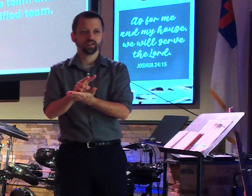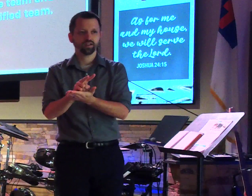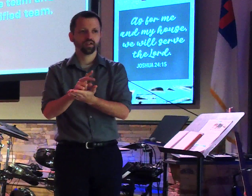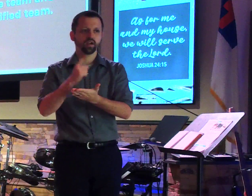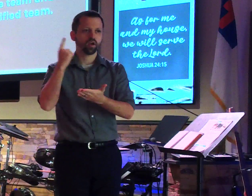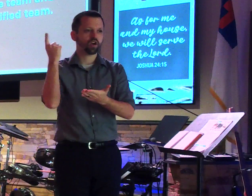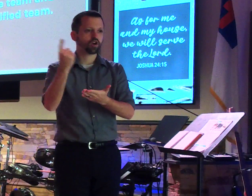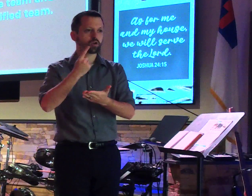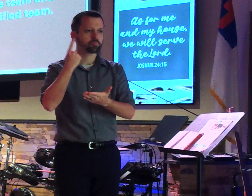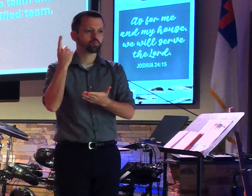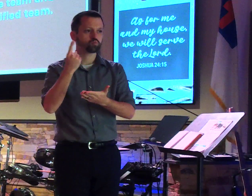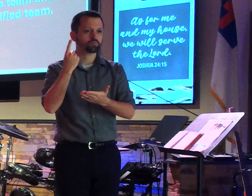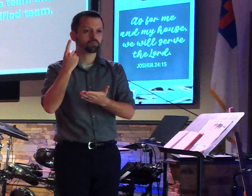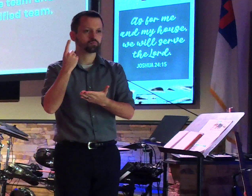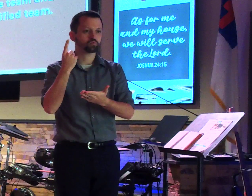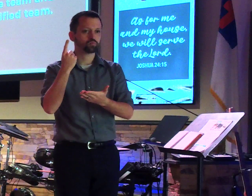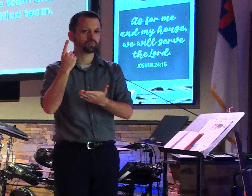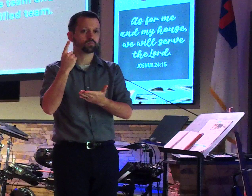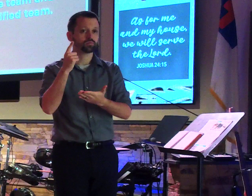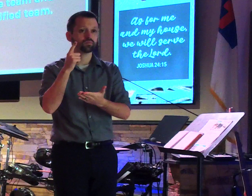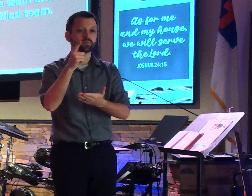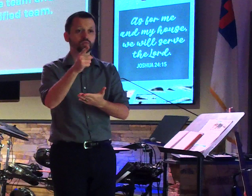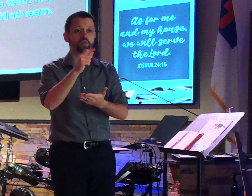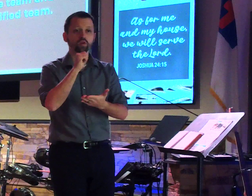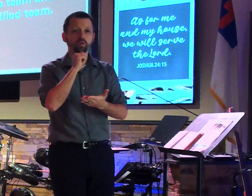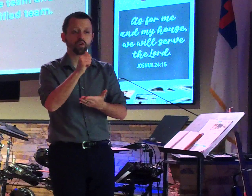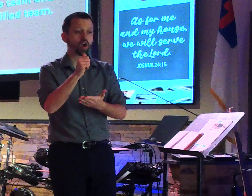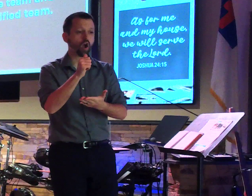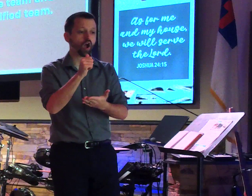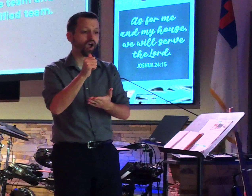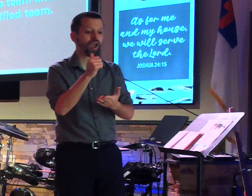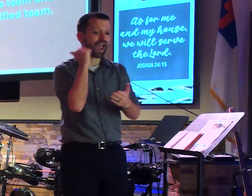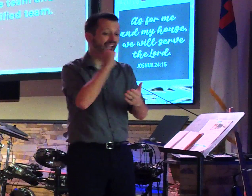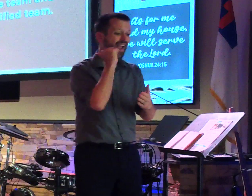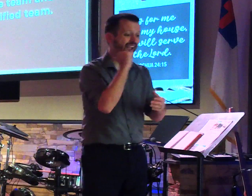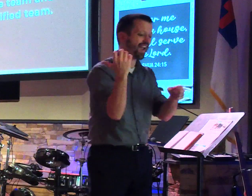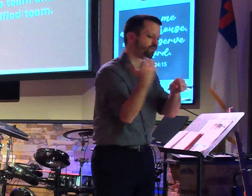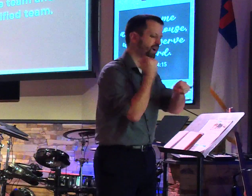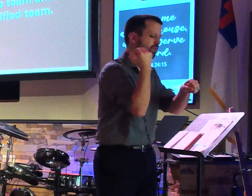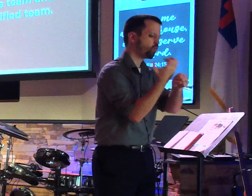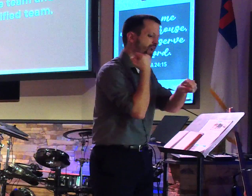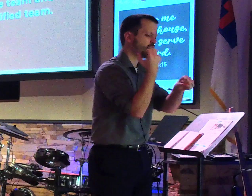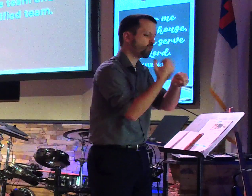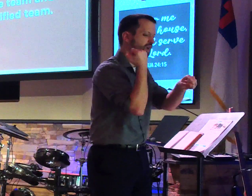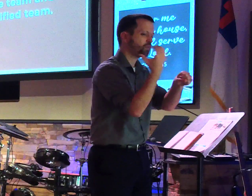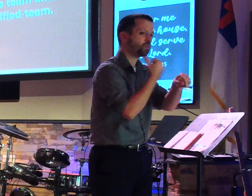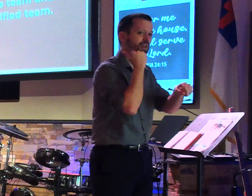You are not going to rack up wins every day. You're just not.